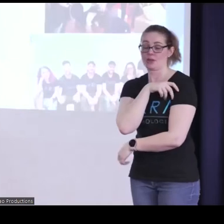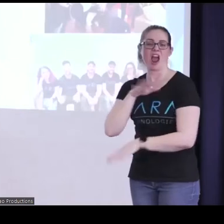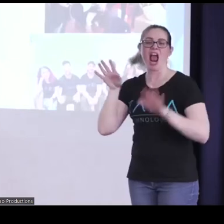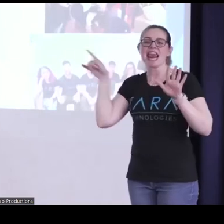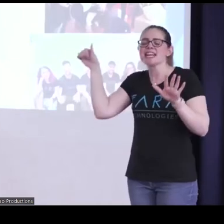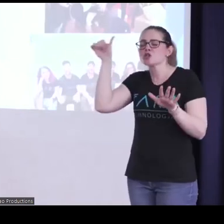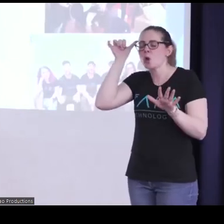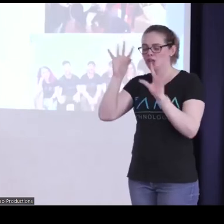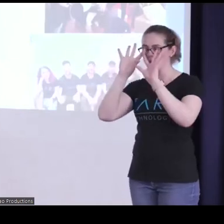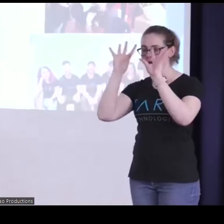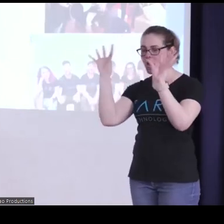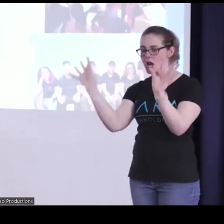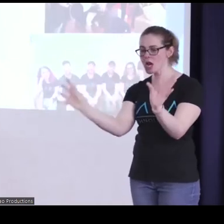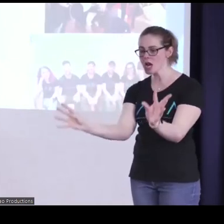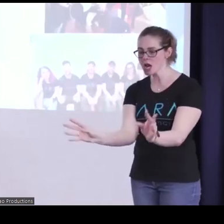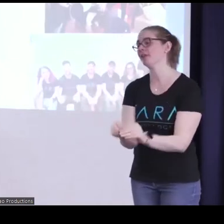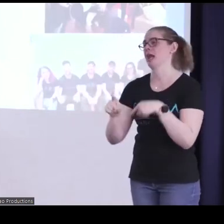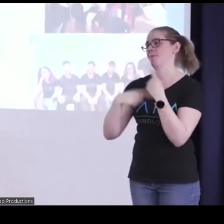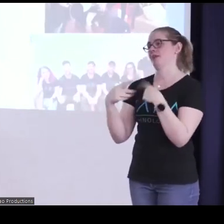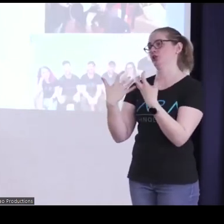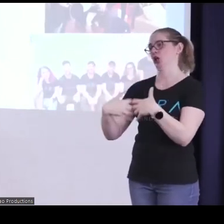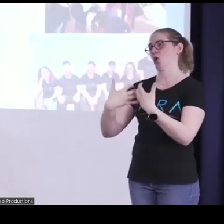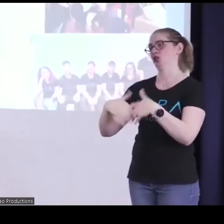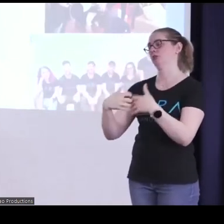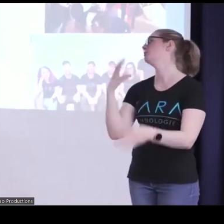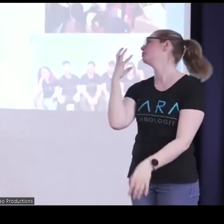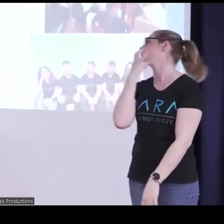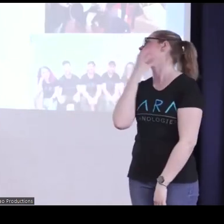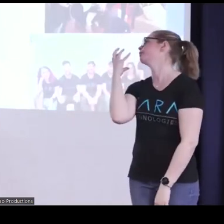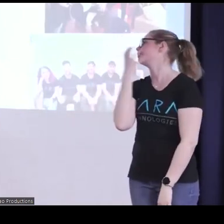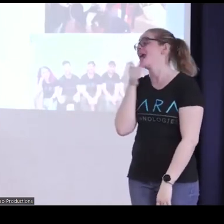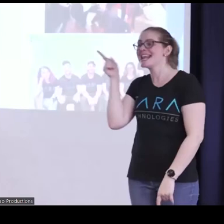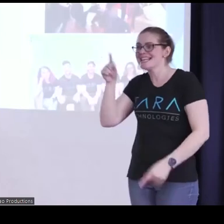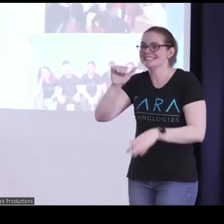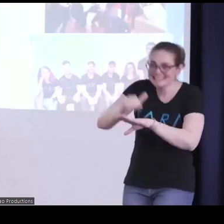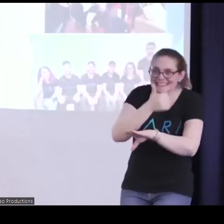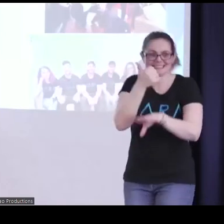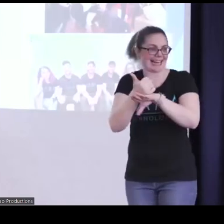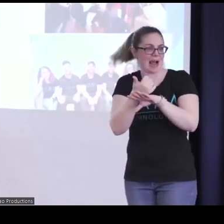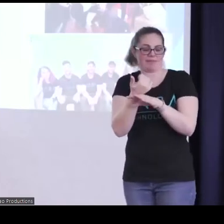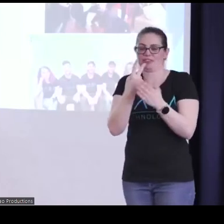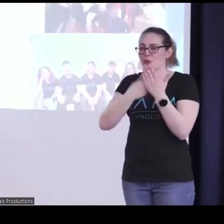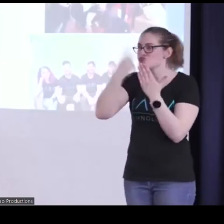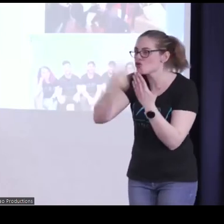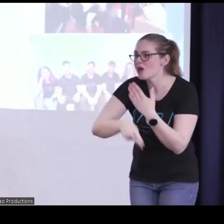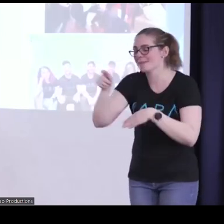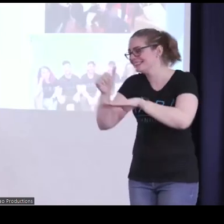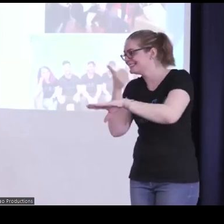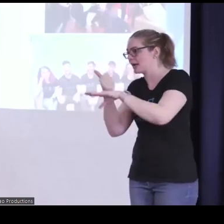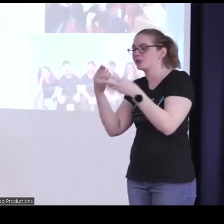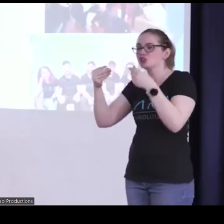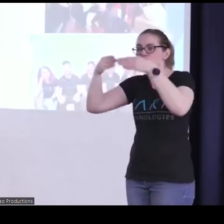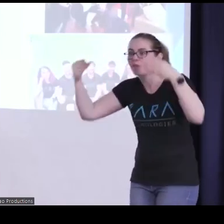Technology Officer, and he knows everything about the technology. It's quite amazing. So he sets